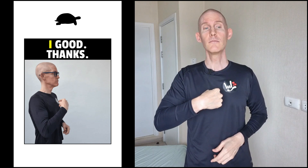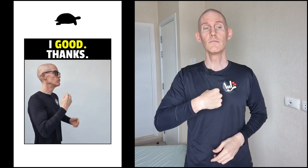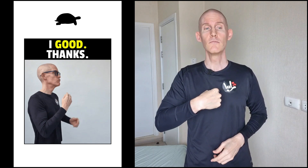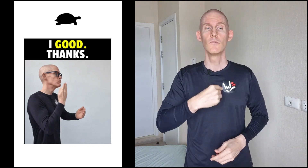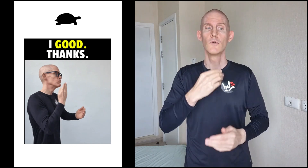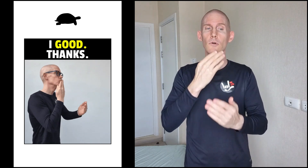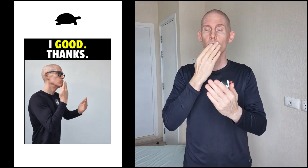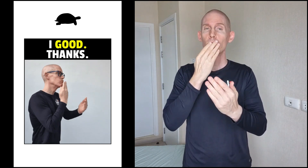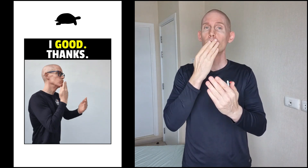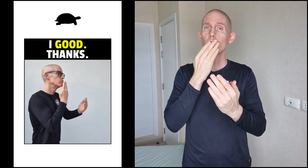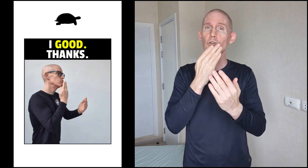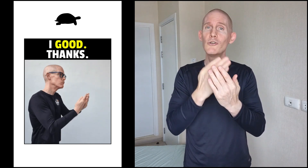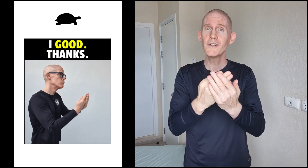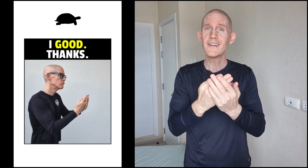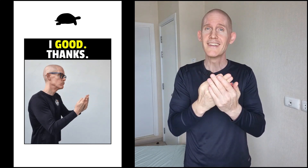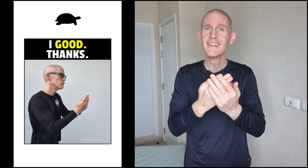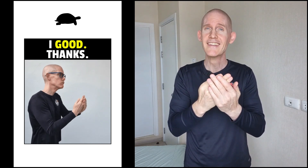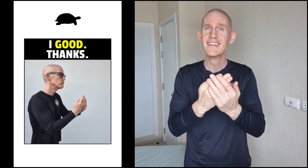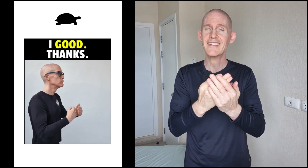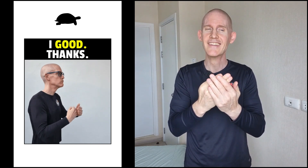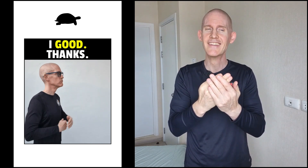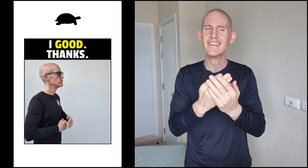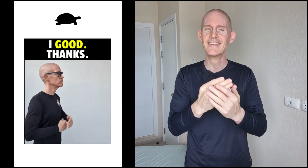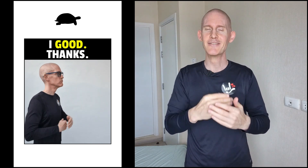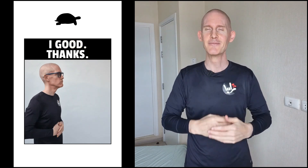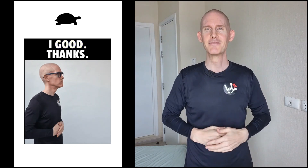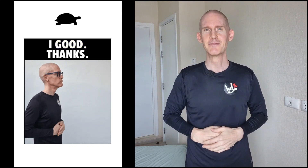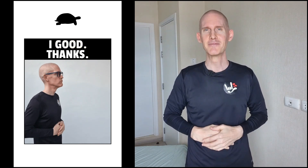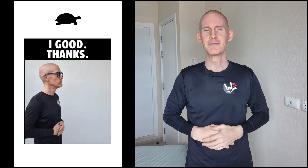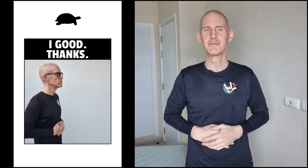I. Good.